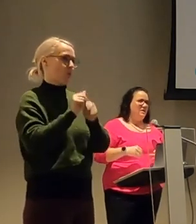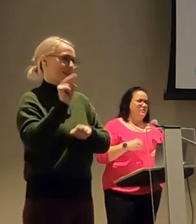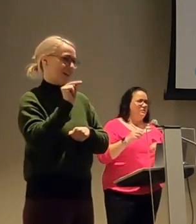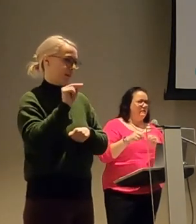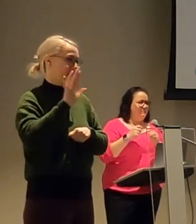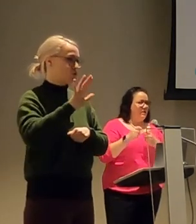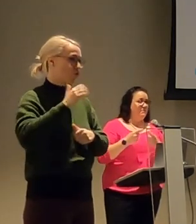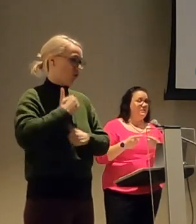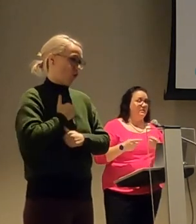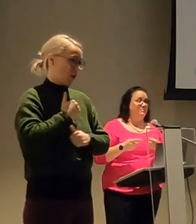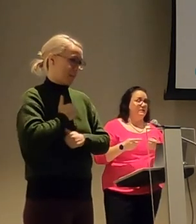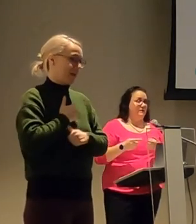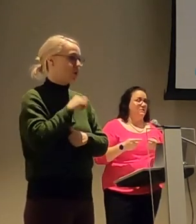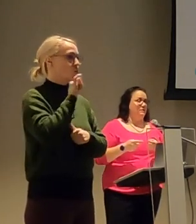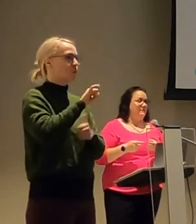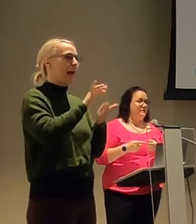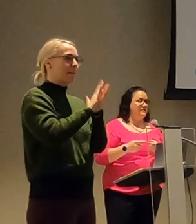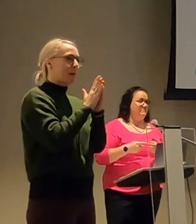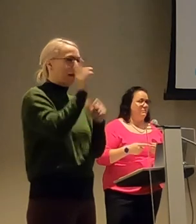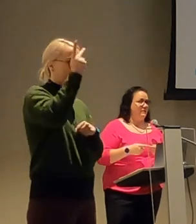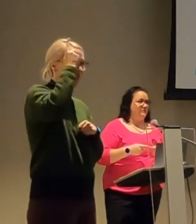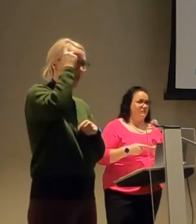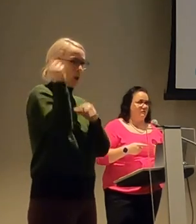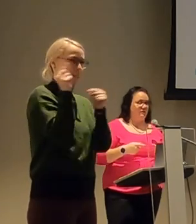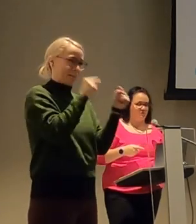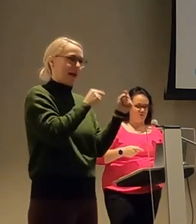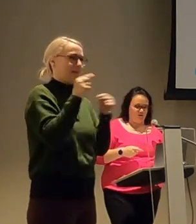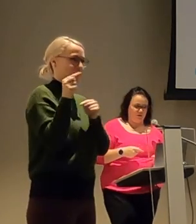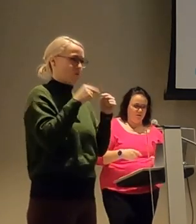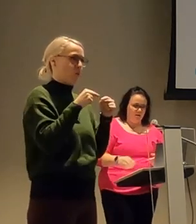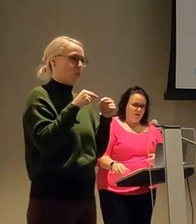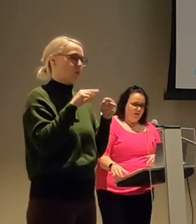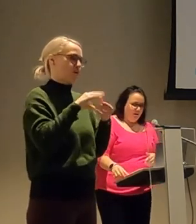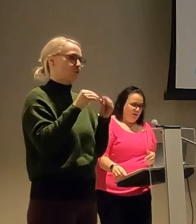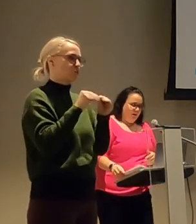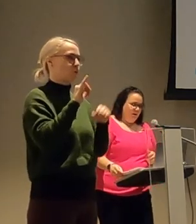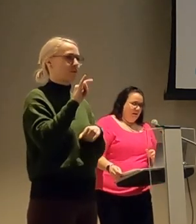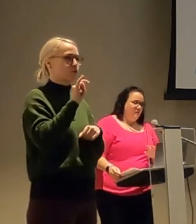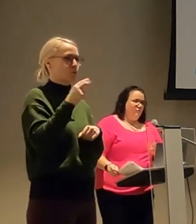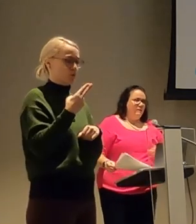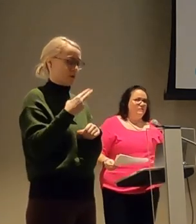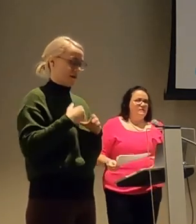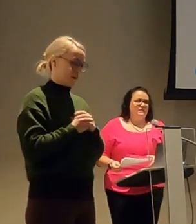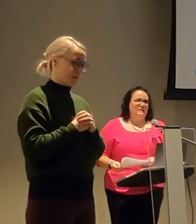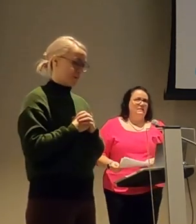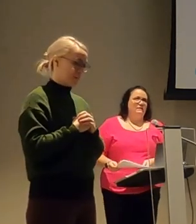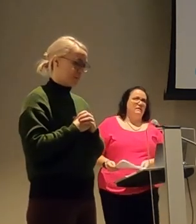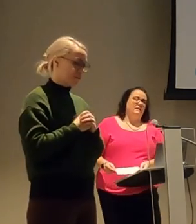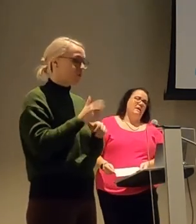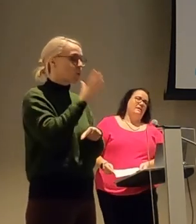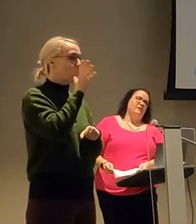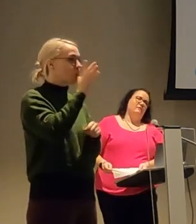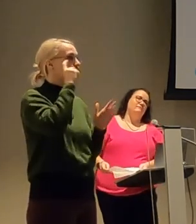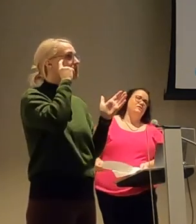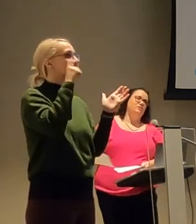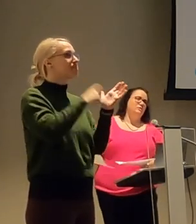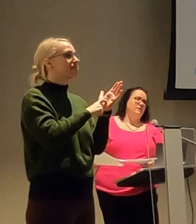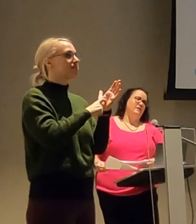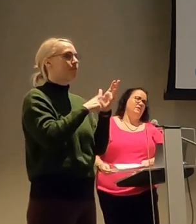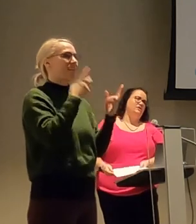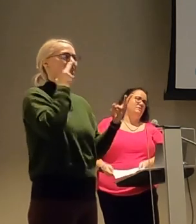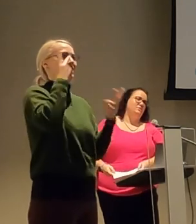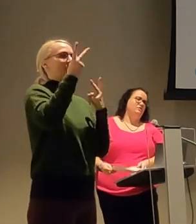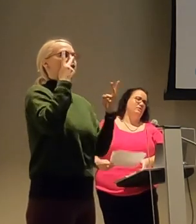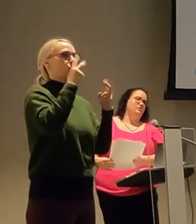army. So it becomes a little political at some point, the story of Judith. And we will see a kind of